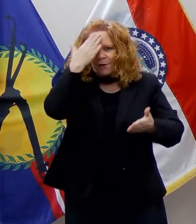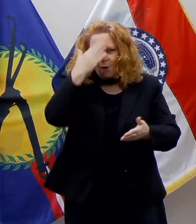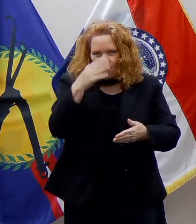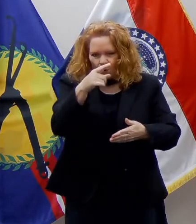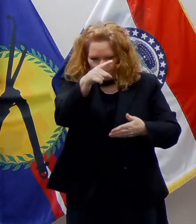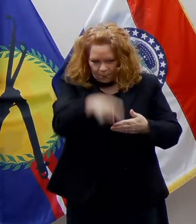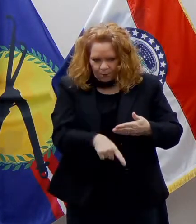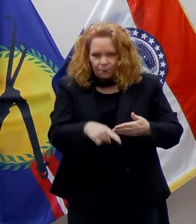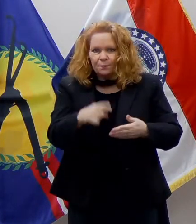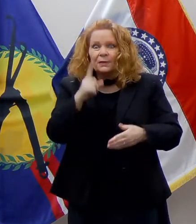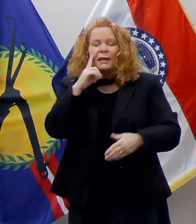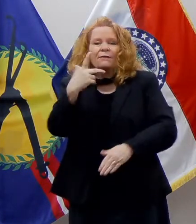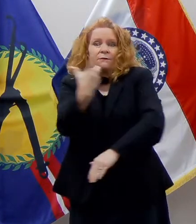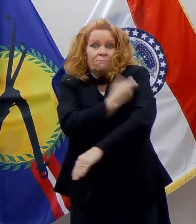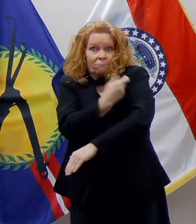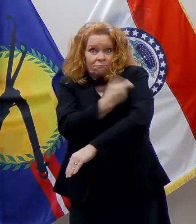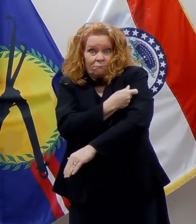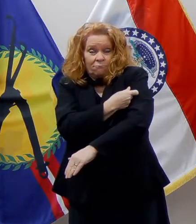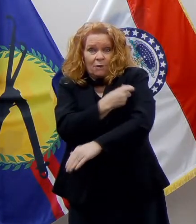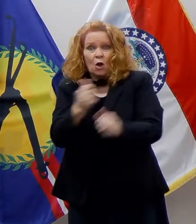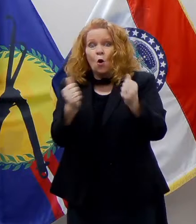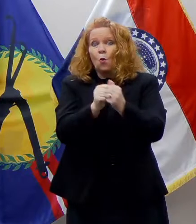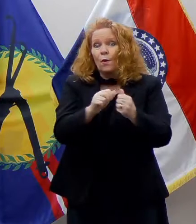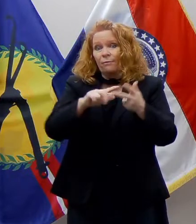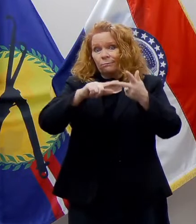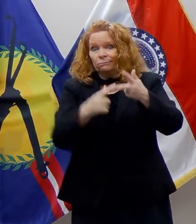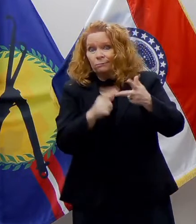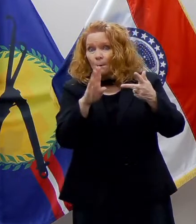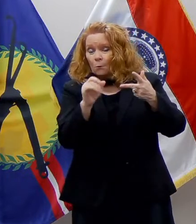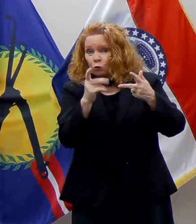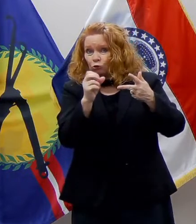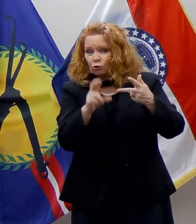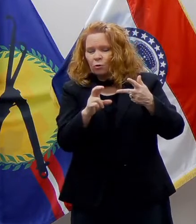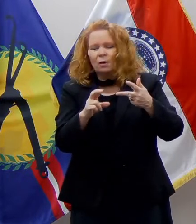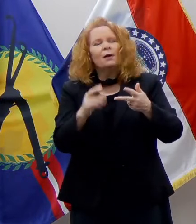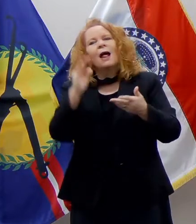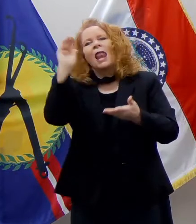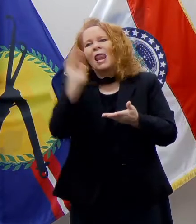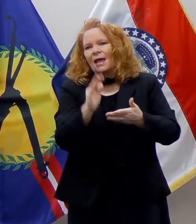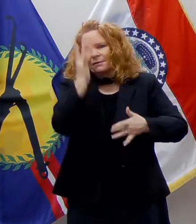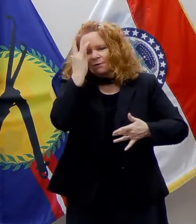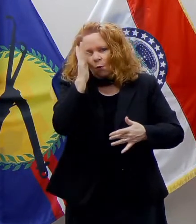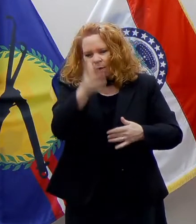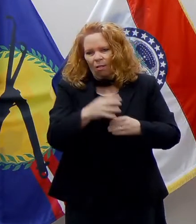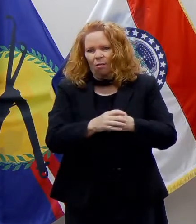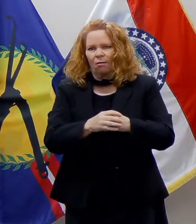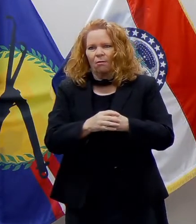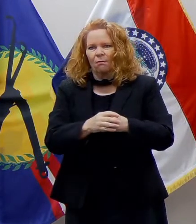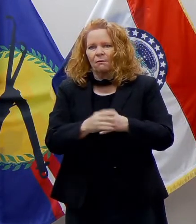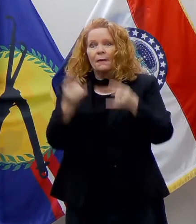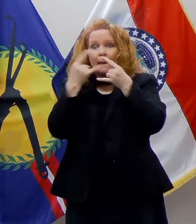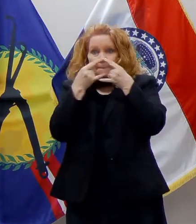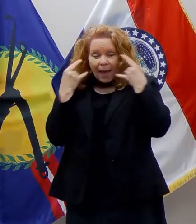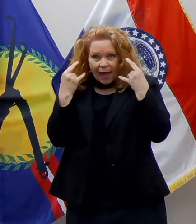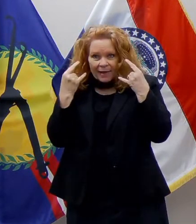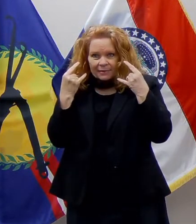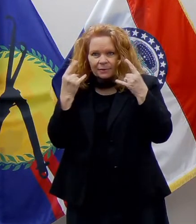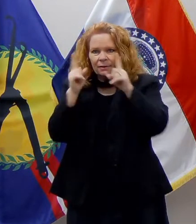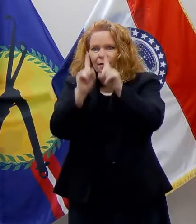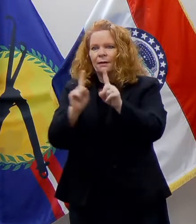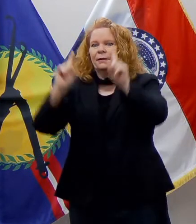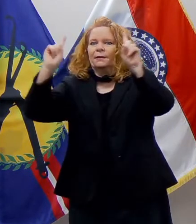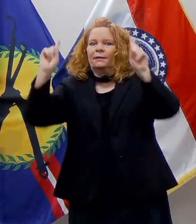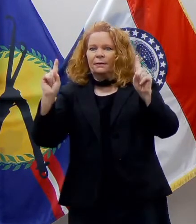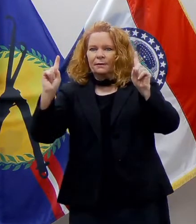boosted individuals have much less severe disease. Masking, social distancing, ventilation, and hand